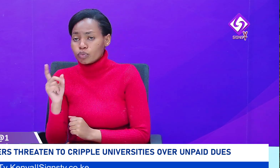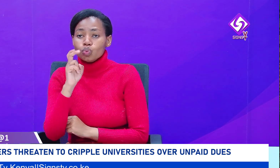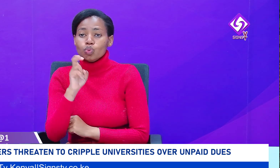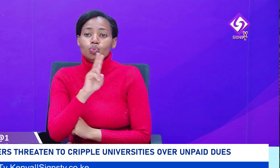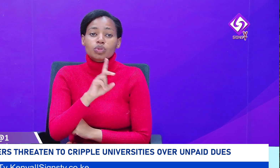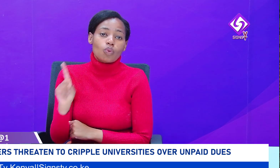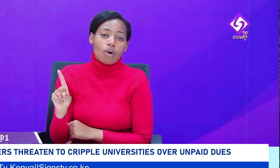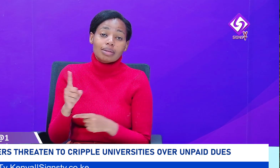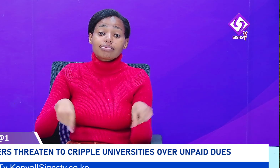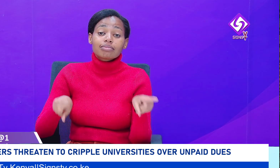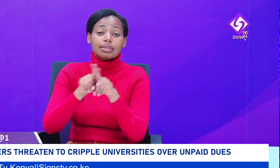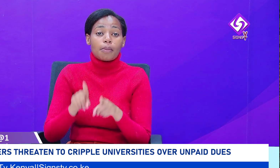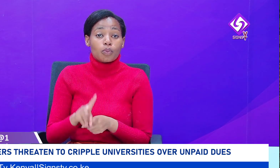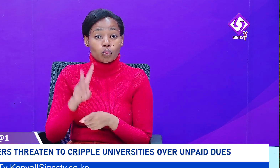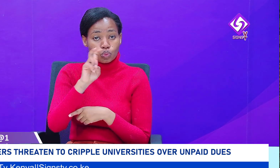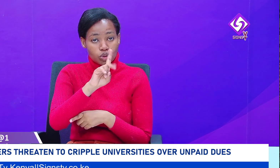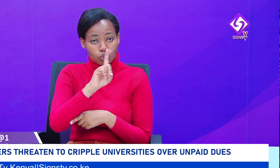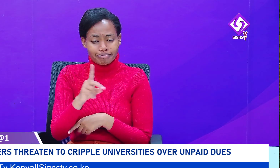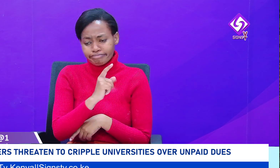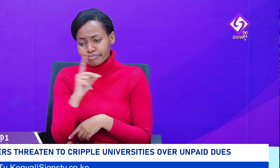and 2021 to 2025.